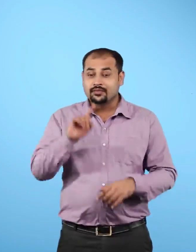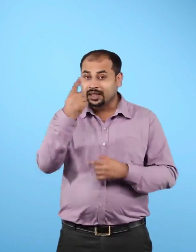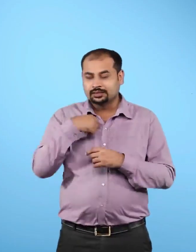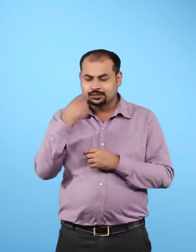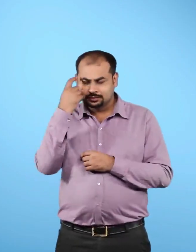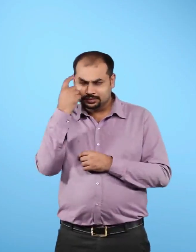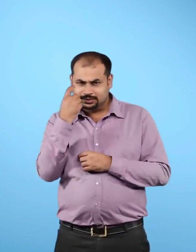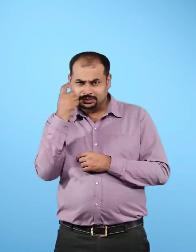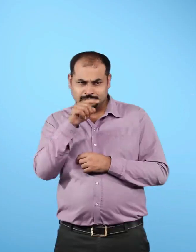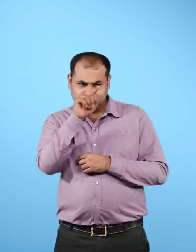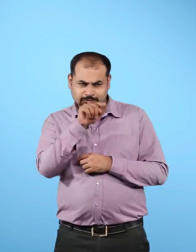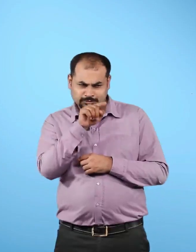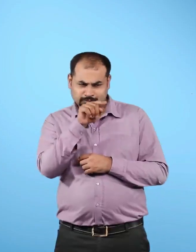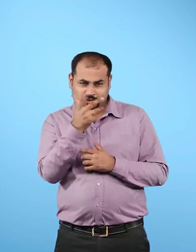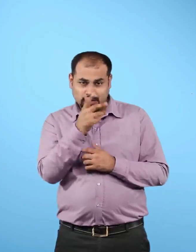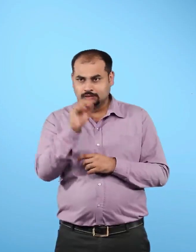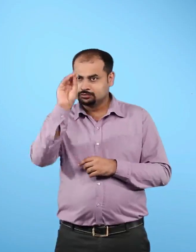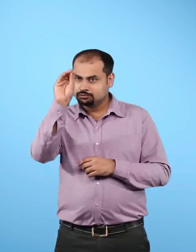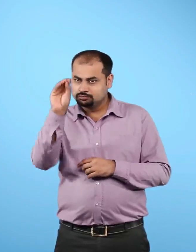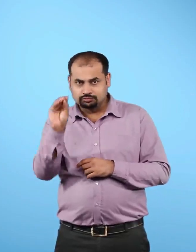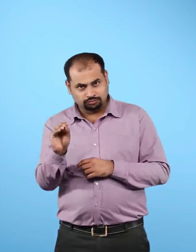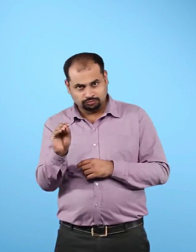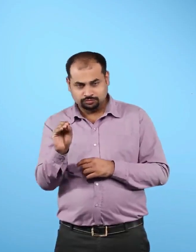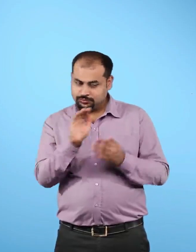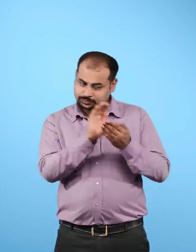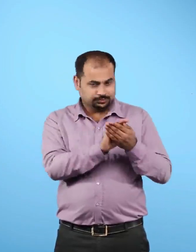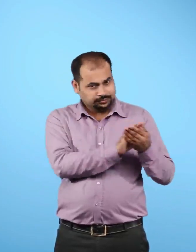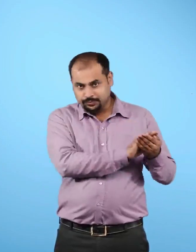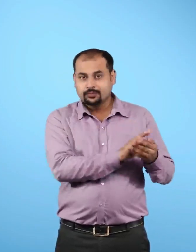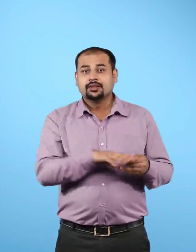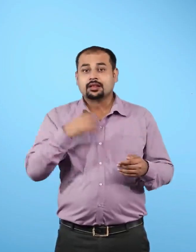Measure and find the difference between your measure and your guess.